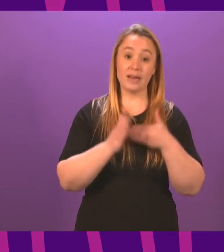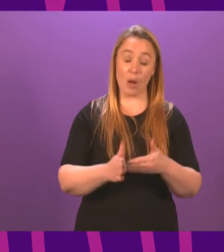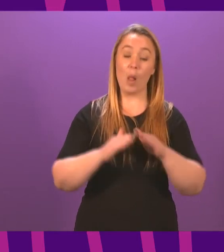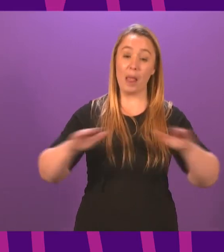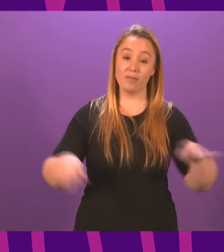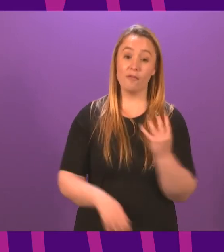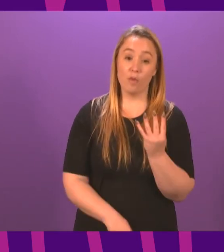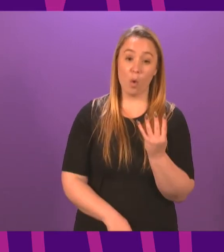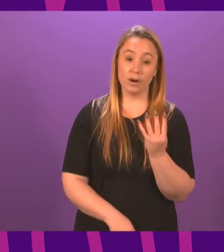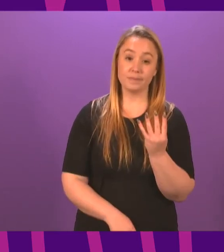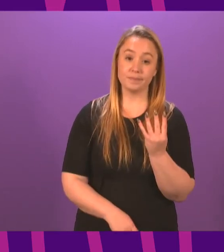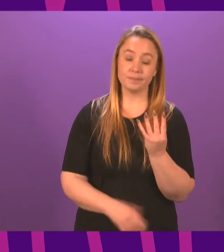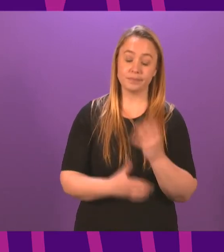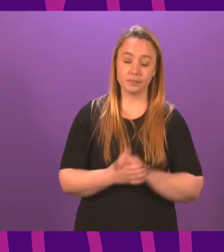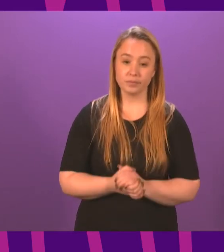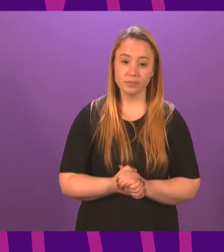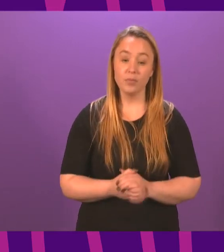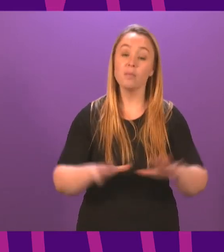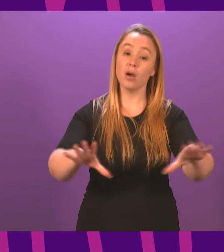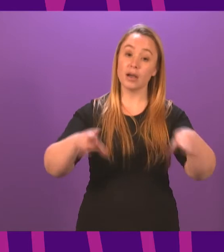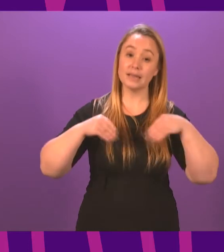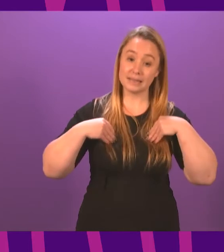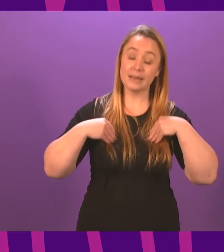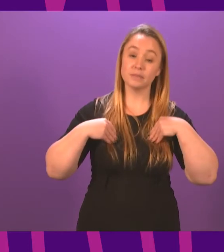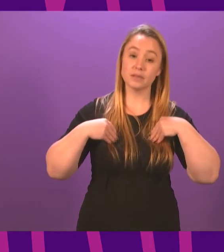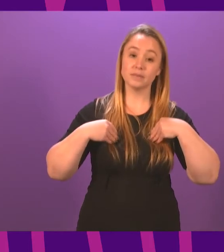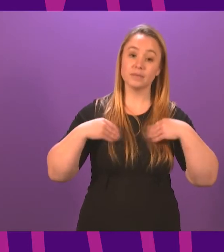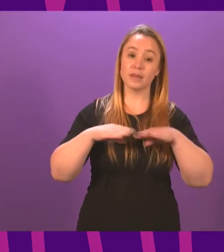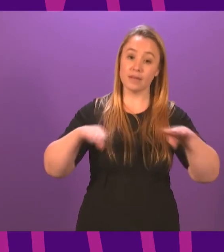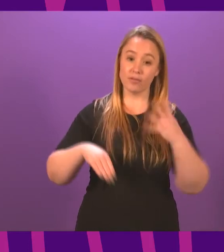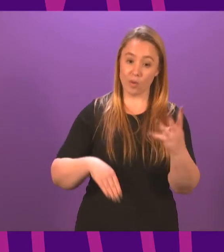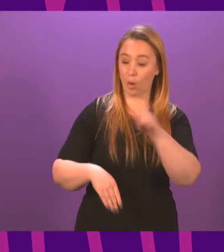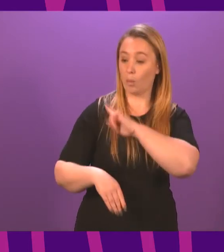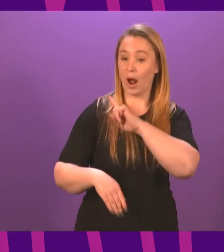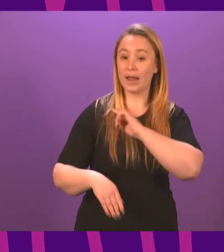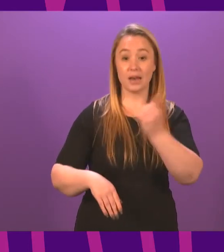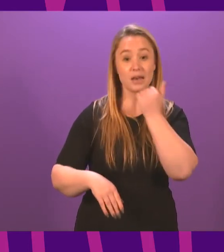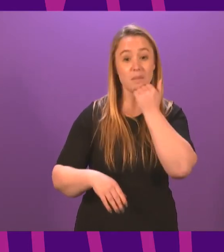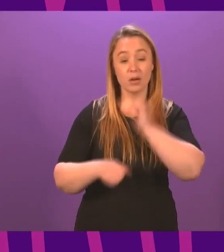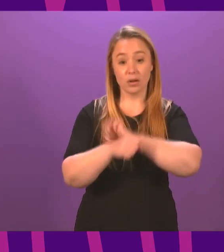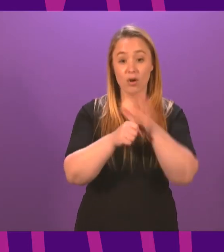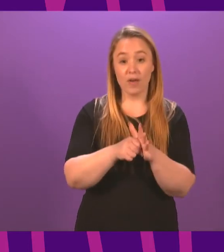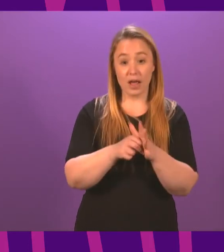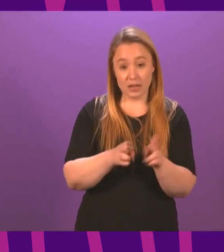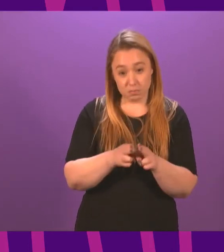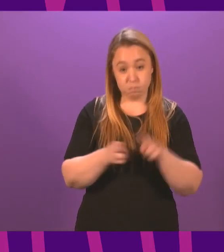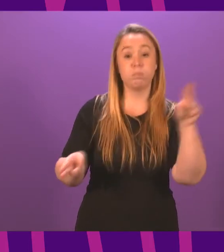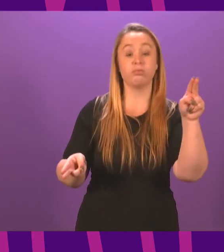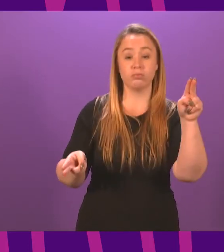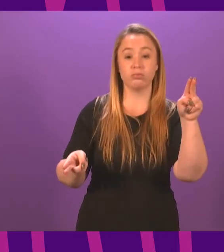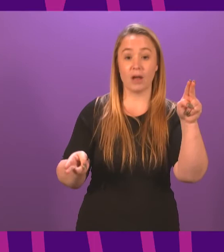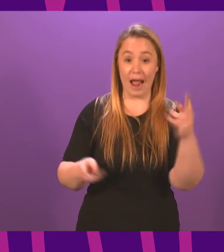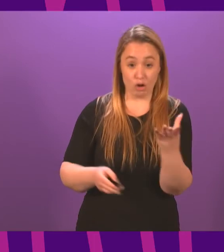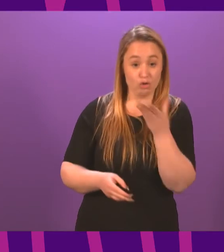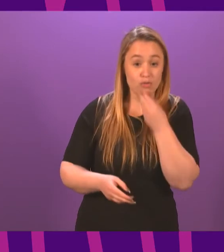4. However, I do accept these restrictions are required given the stubbornly high infection rates, with Christmas just around the corner,